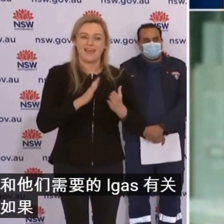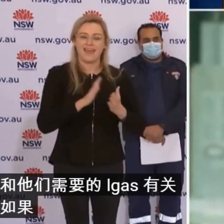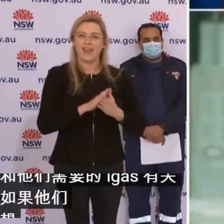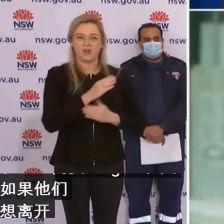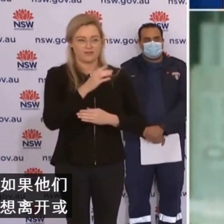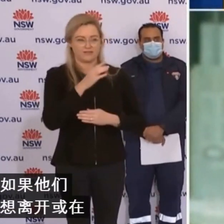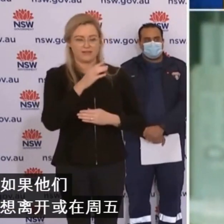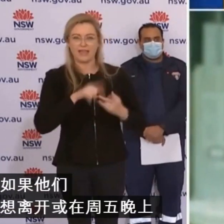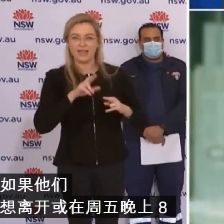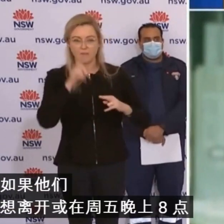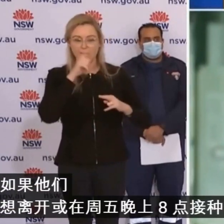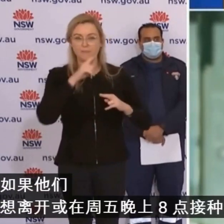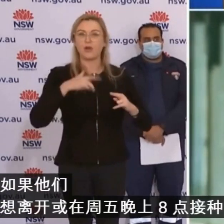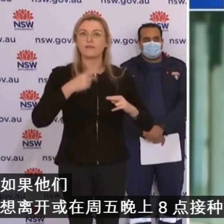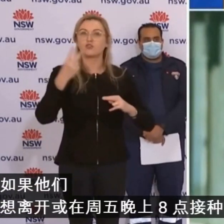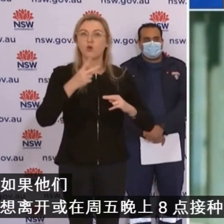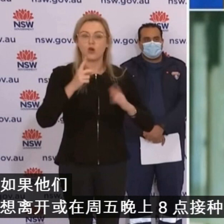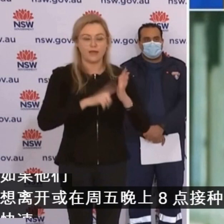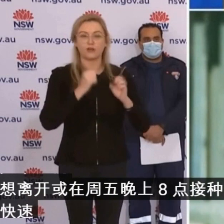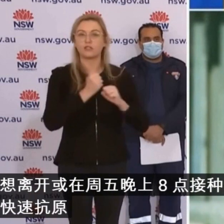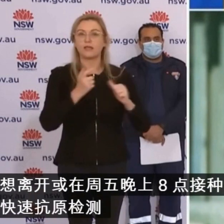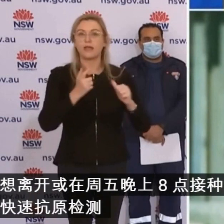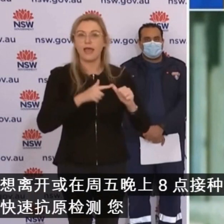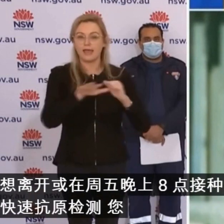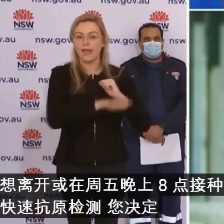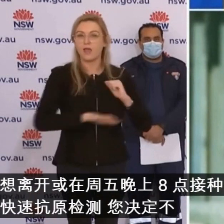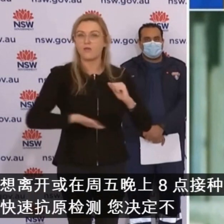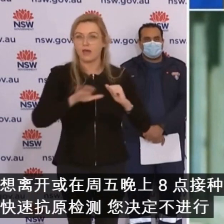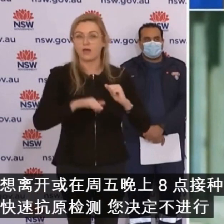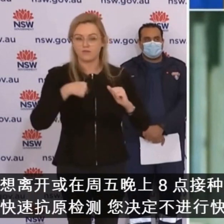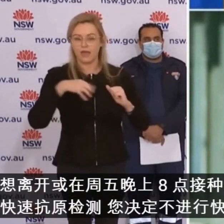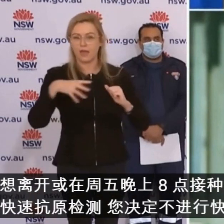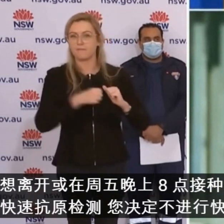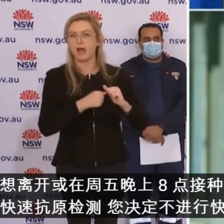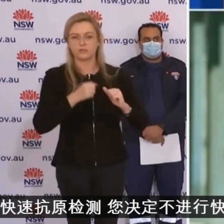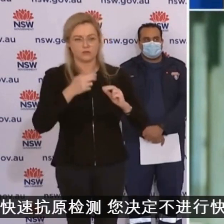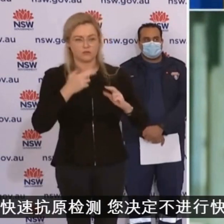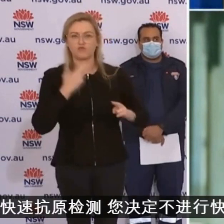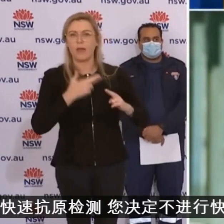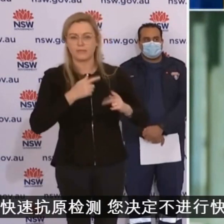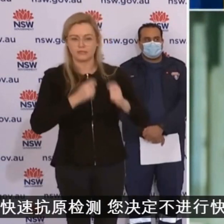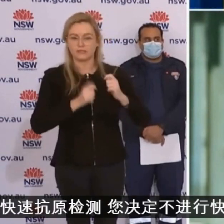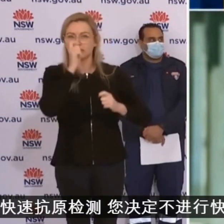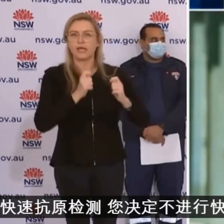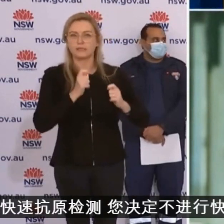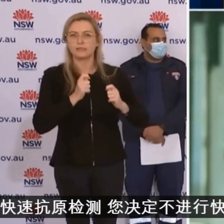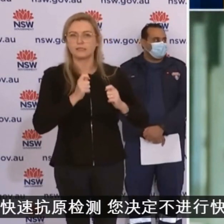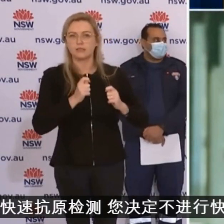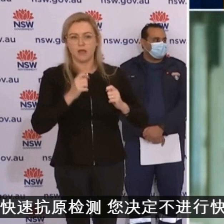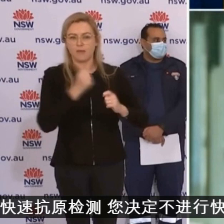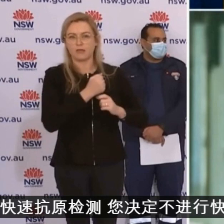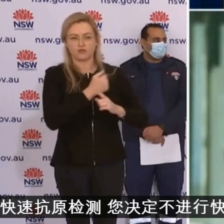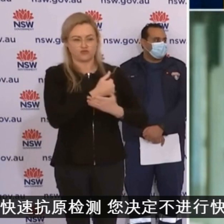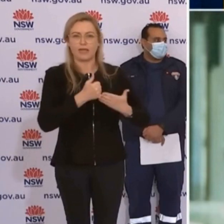antigen testing if they wanted to leave or be vaccinated. Friday, 8 p.m, you decide rapid antigen testing's off the table. Yeah. That